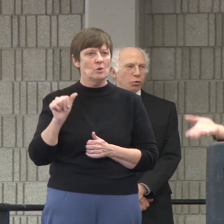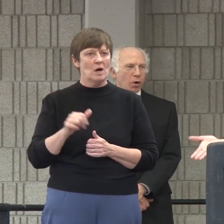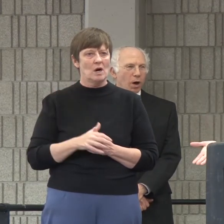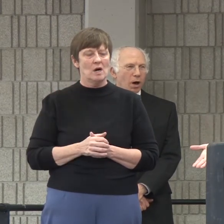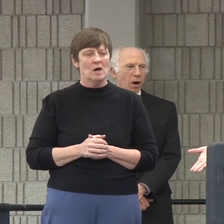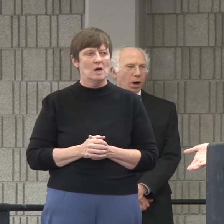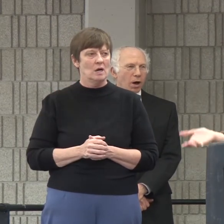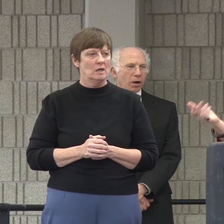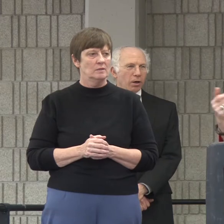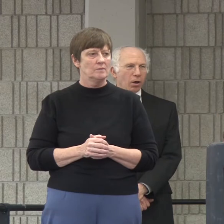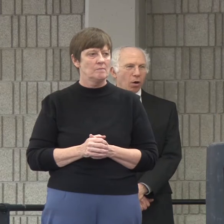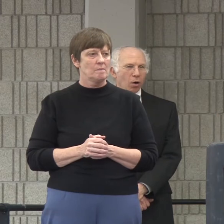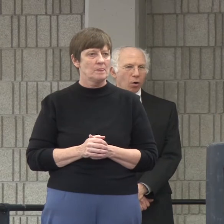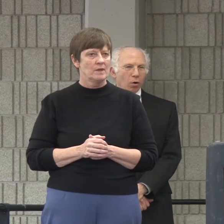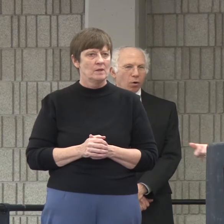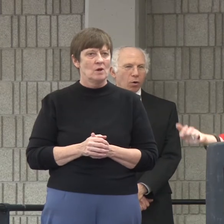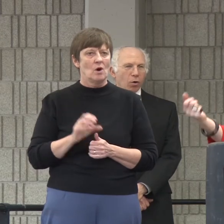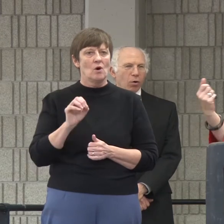Yeshua,